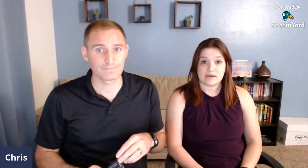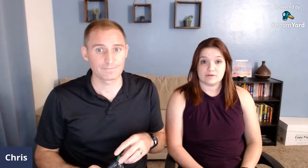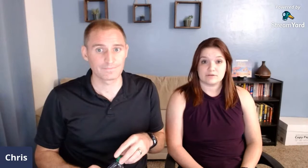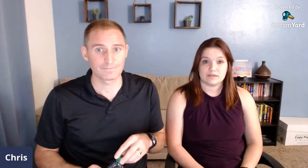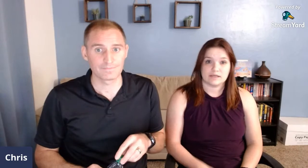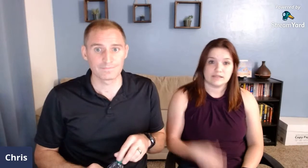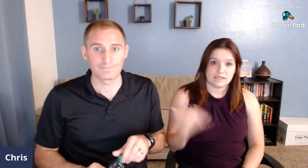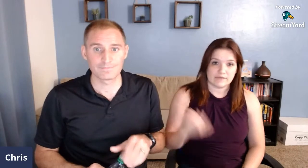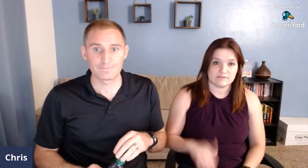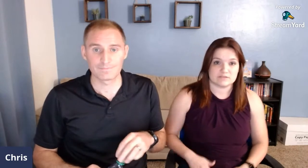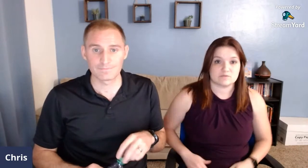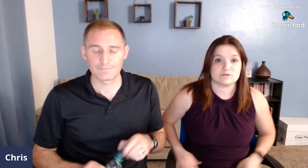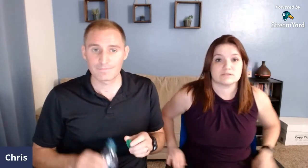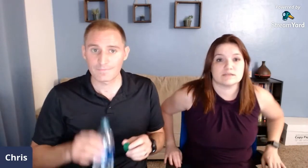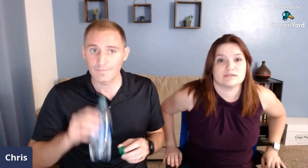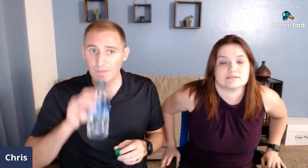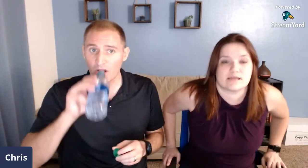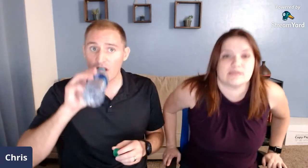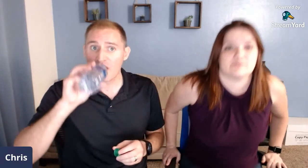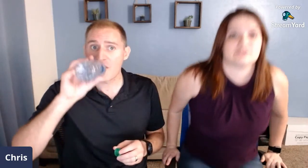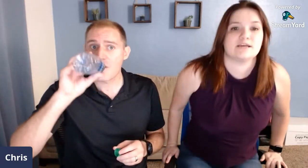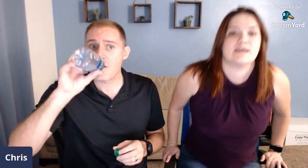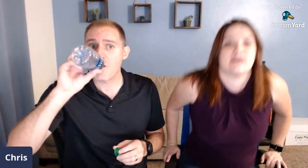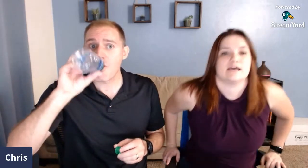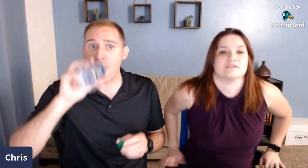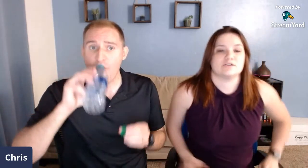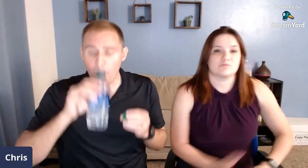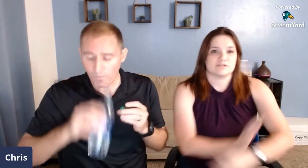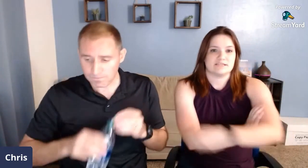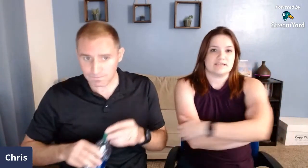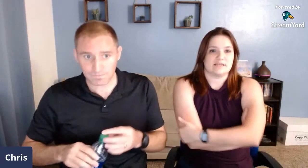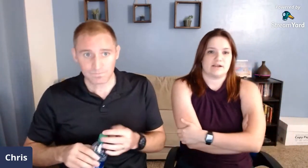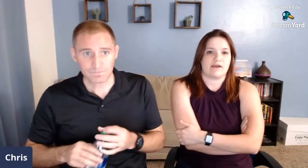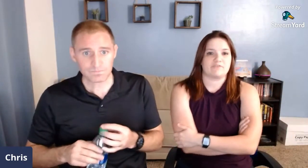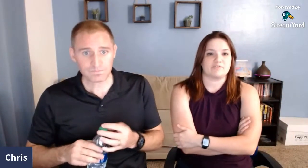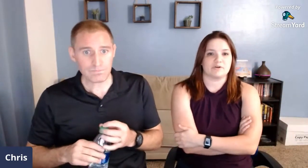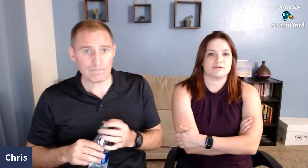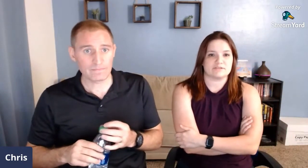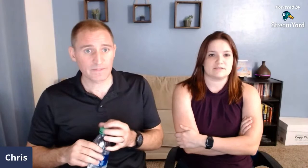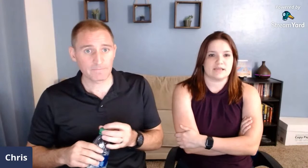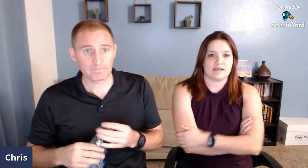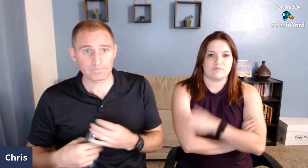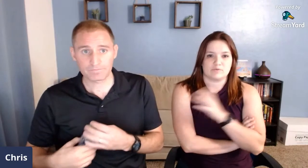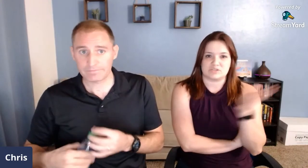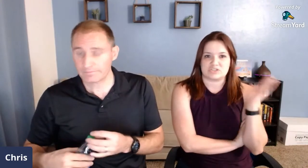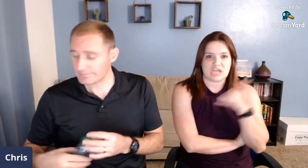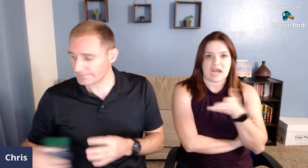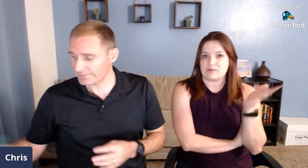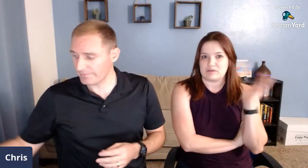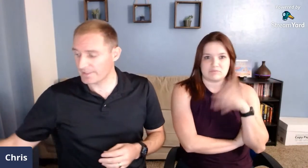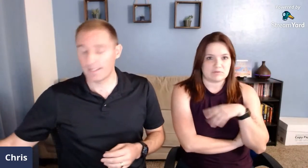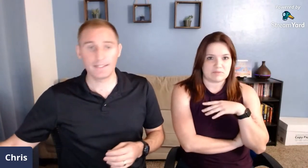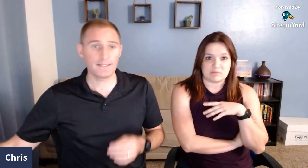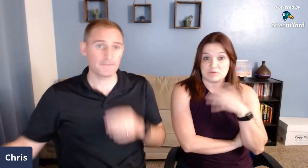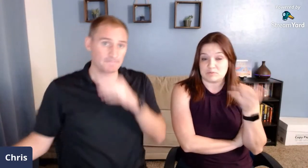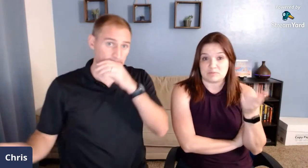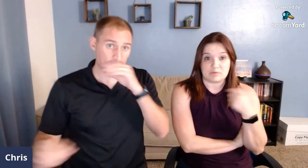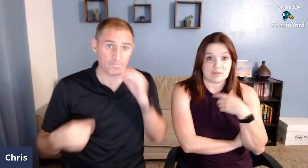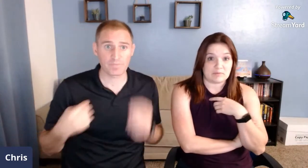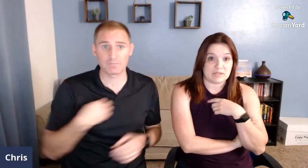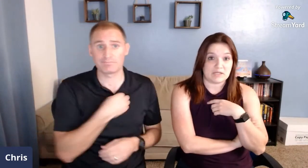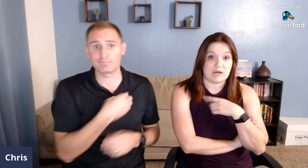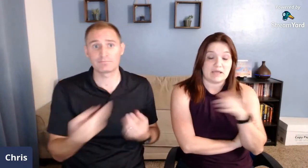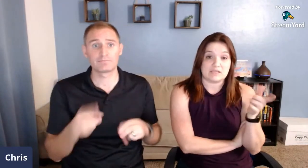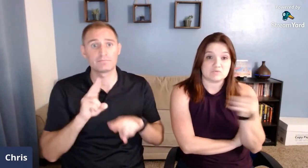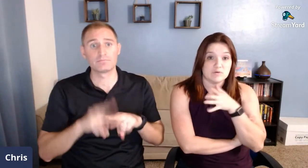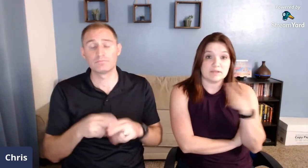out of town, and he gave a discourse in sign language. And so we're sitting there afterwards, and we're just chatting with people, new people